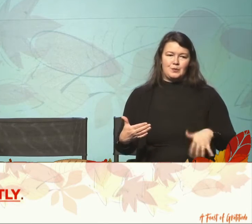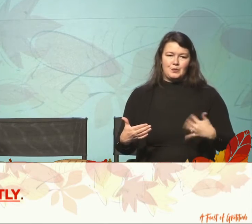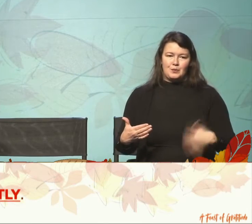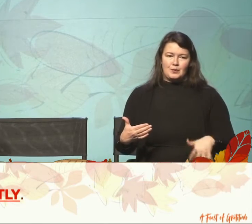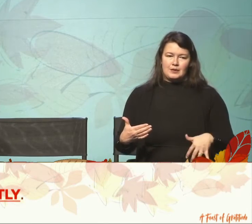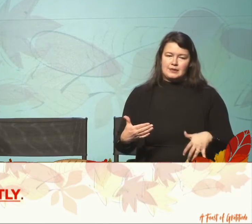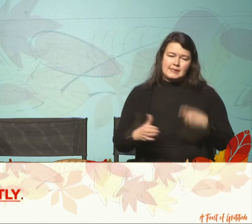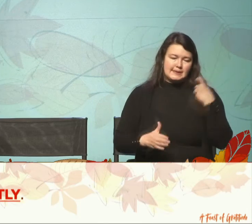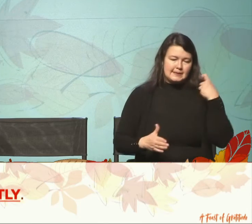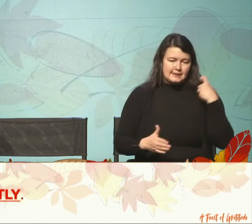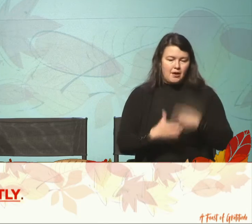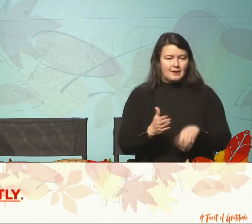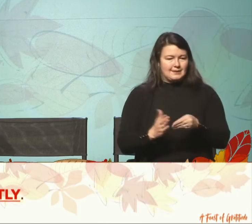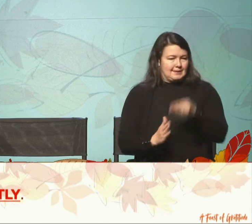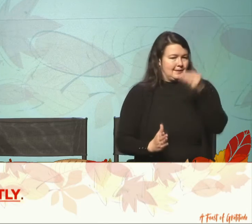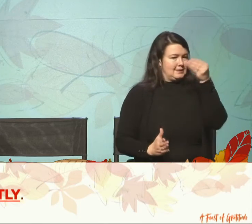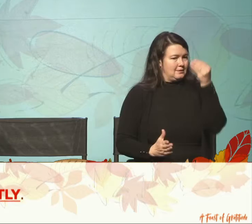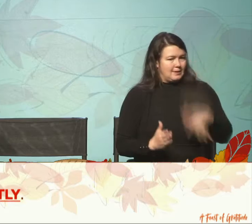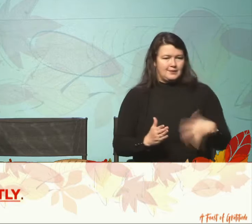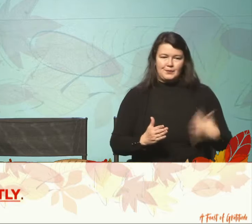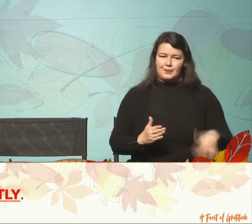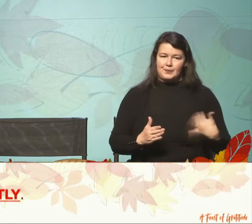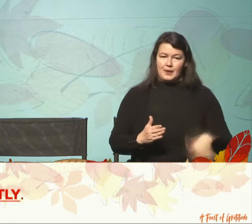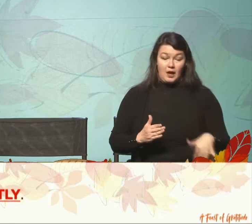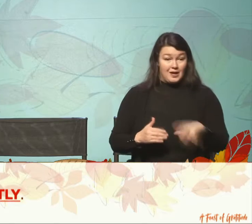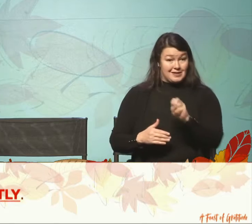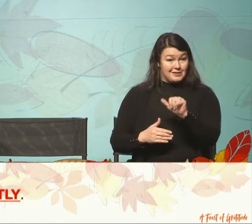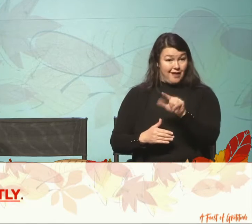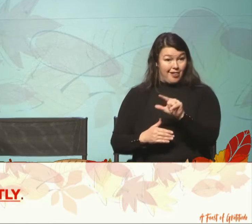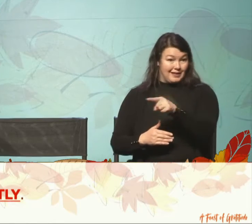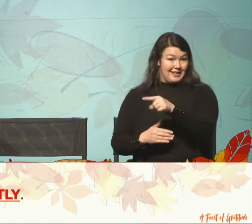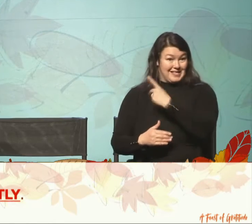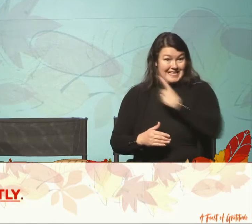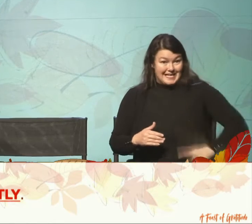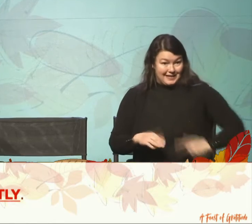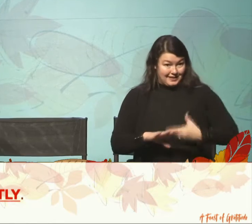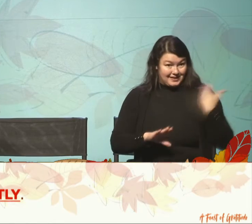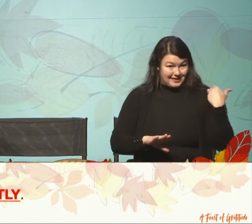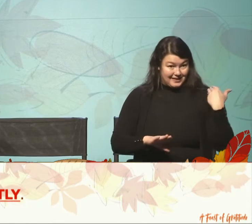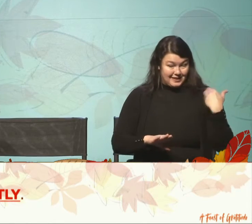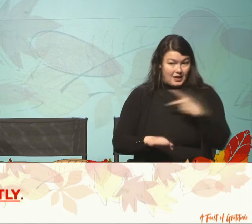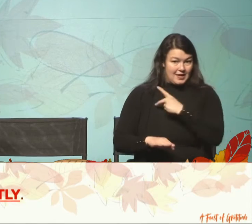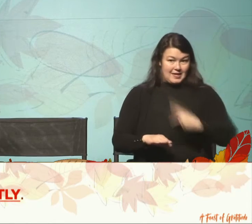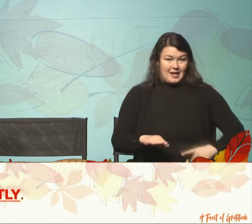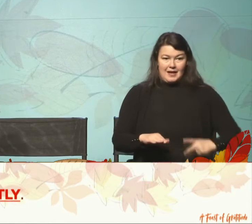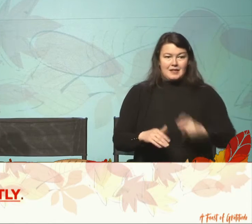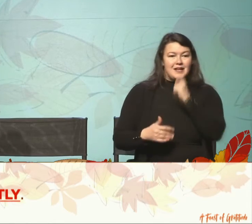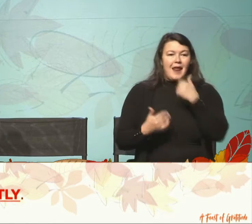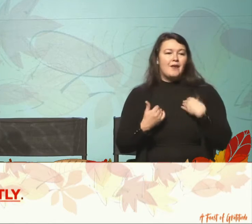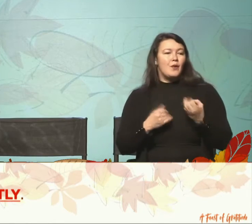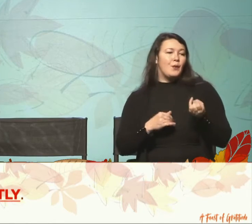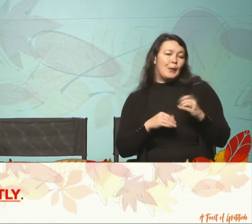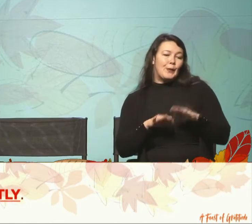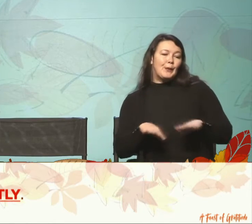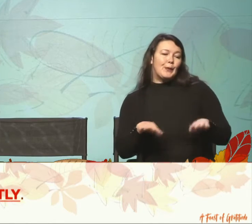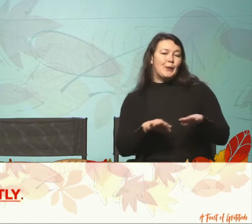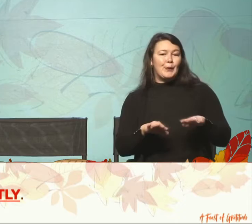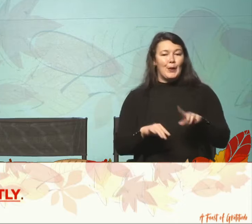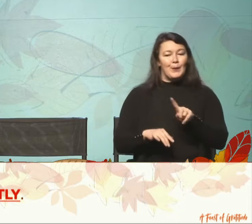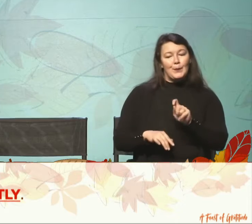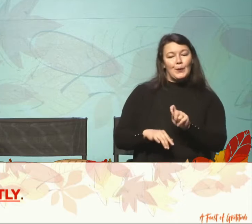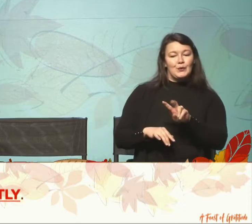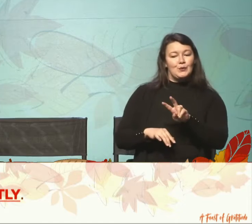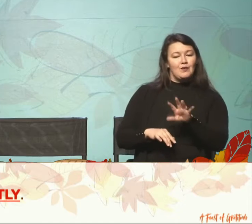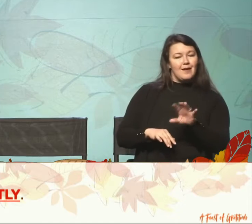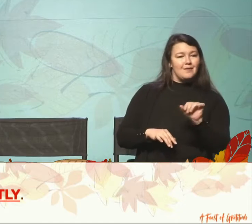very costly. Very costly. Saul was the king, right? Saul didn't have a little 0.25 acre of land